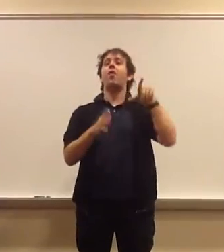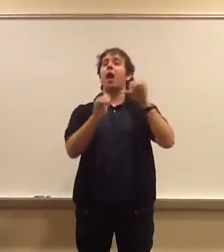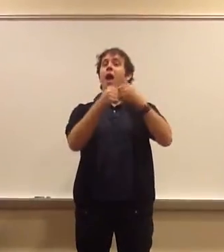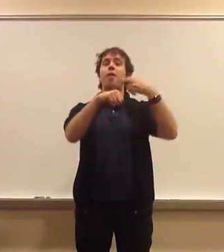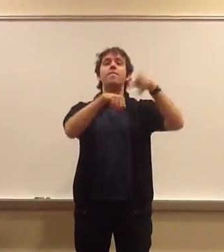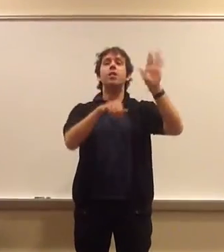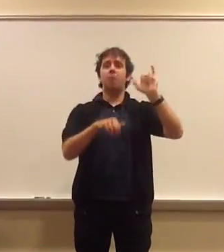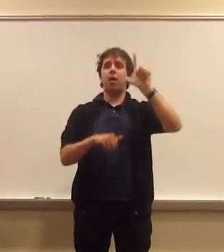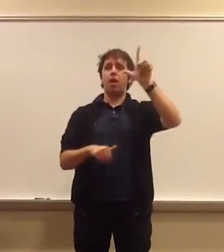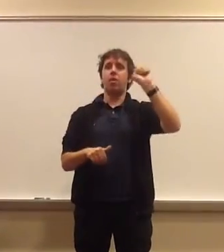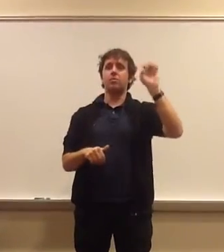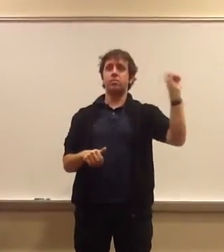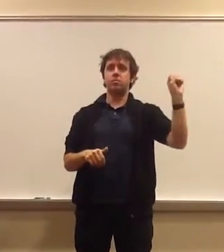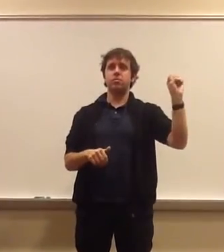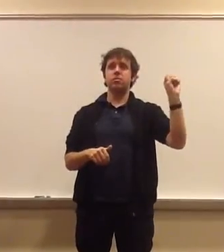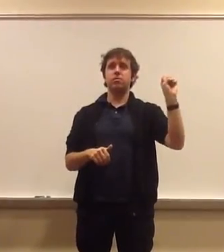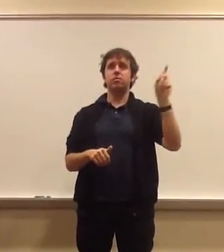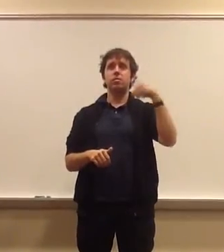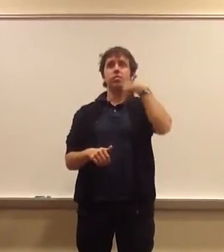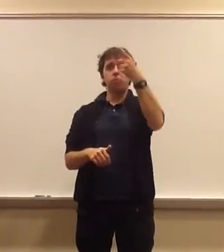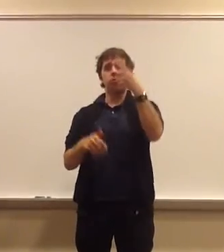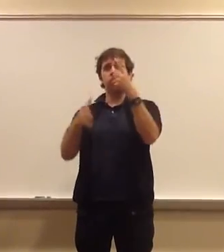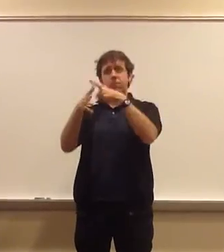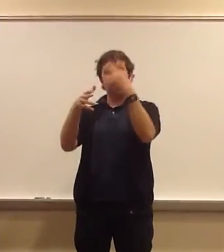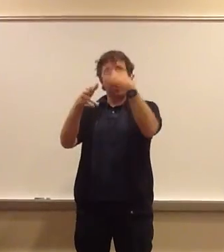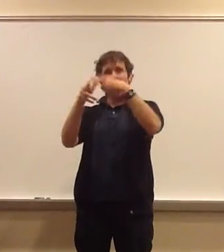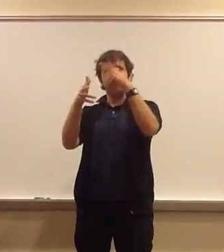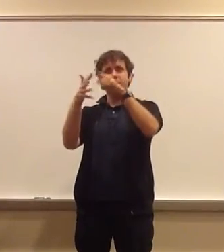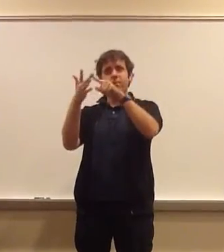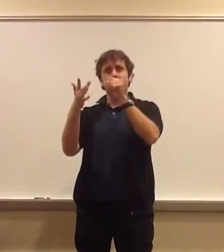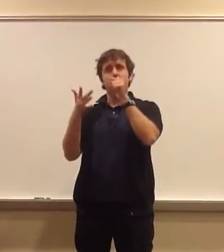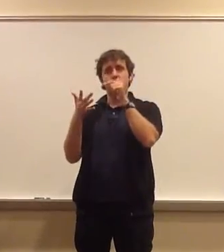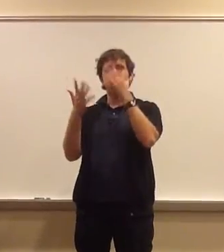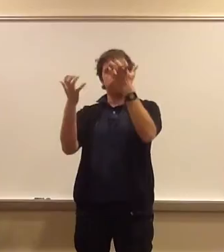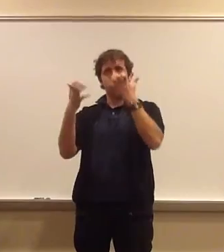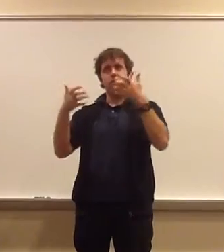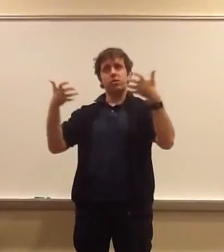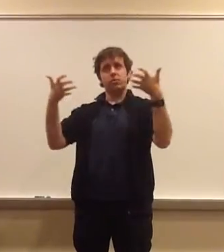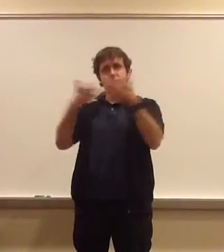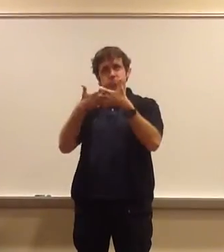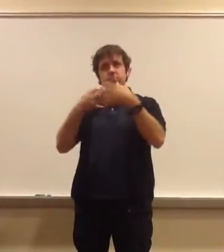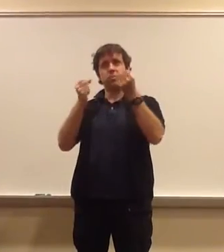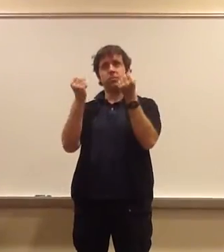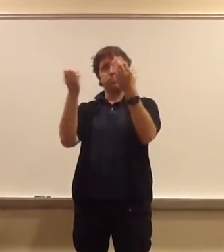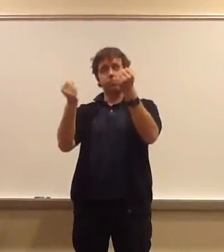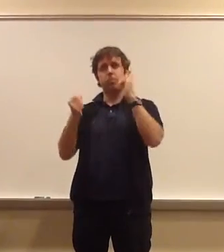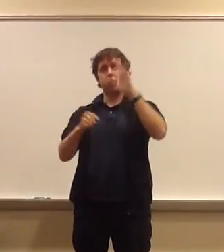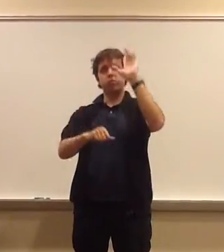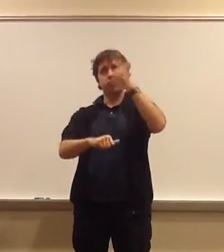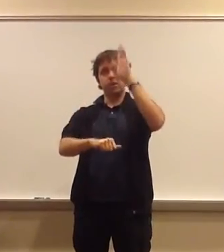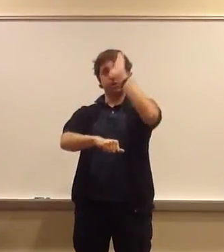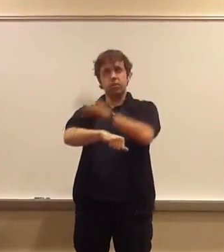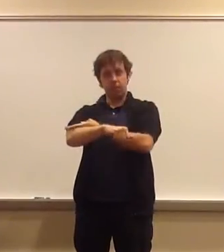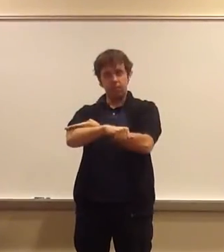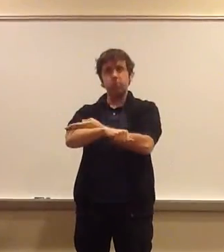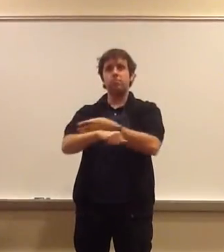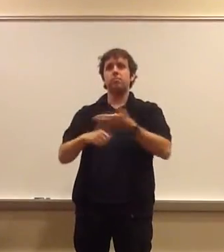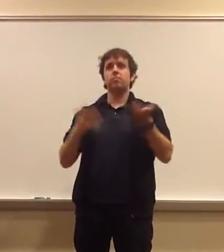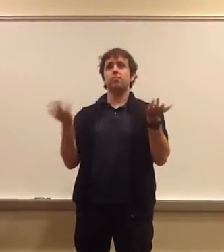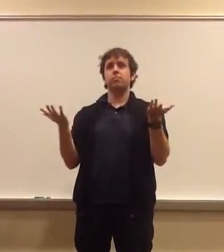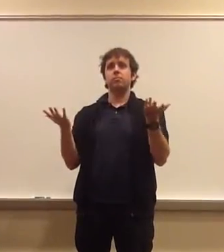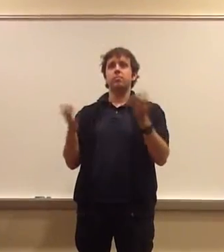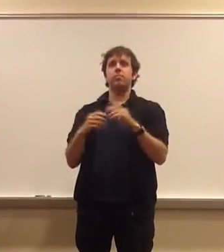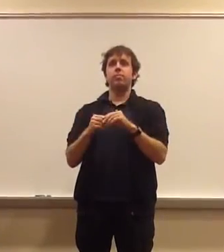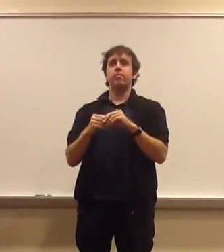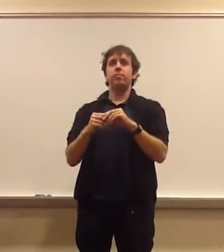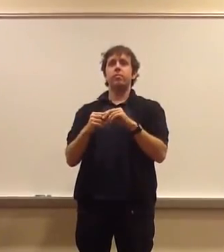She was from Lutheran Social Services. And I said I did not want her because I didn't understand her. This is a really life and death